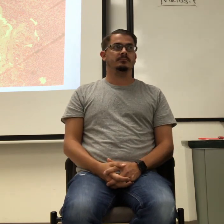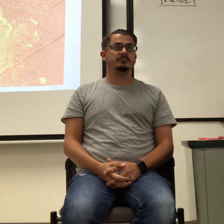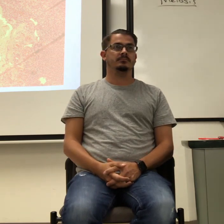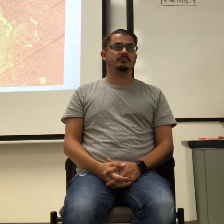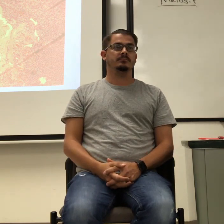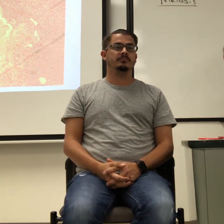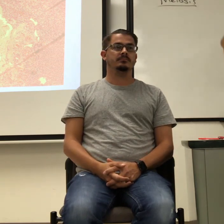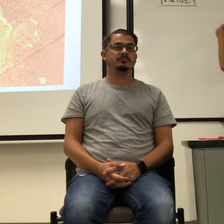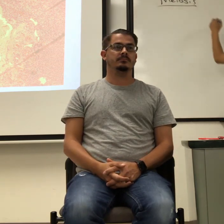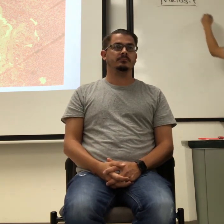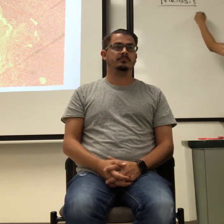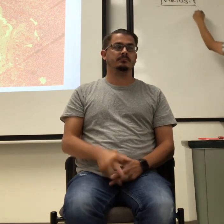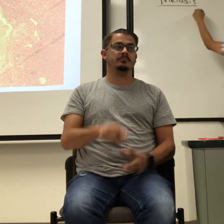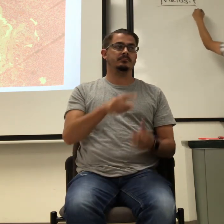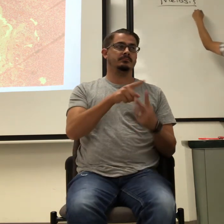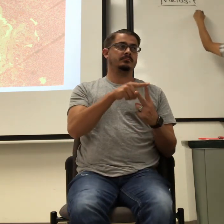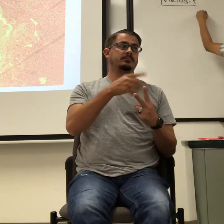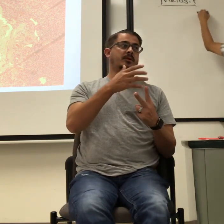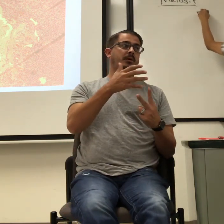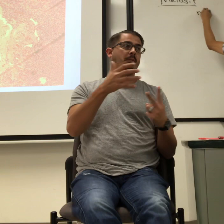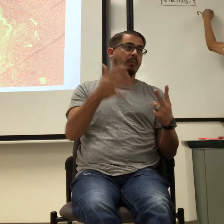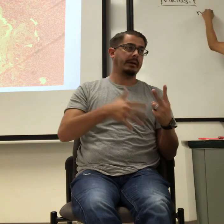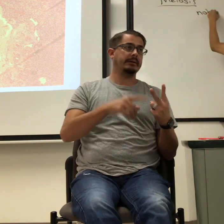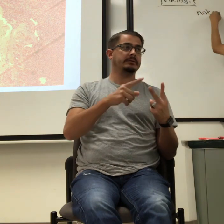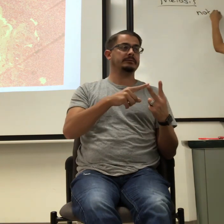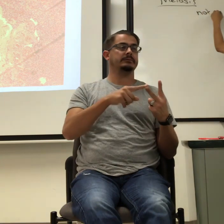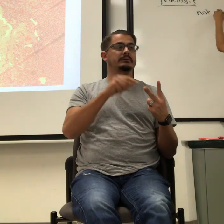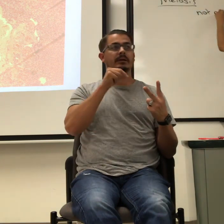Option A, pregnant. Option B, not pregnant.